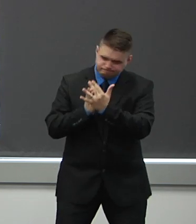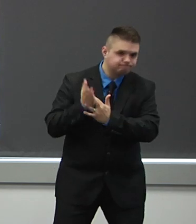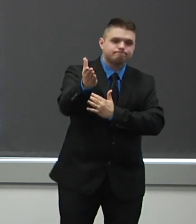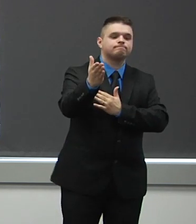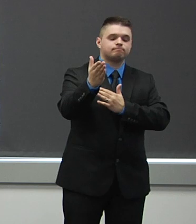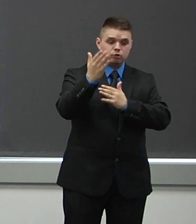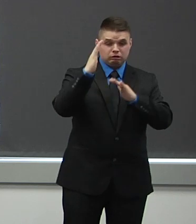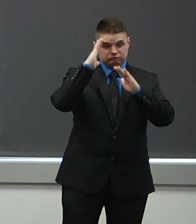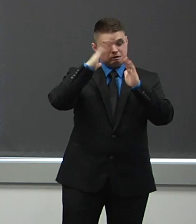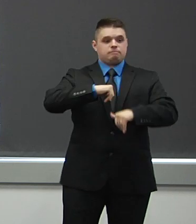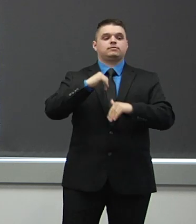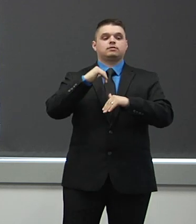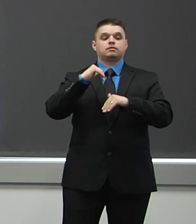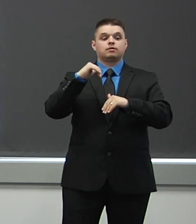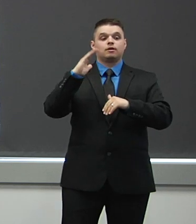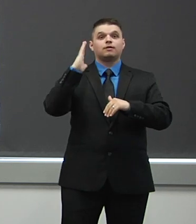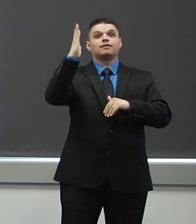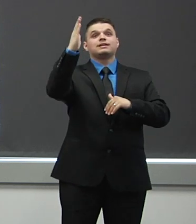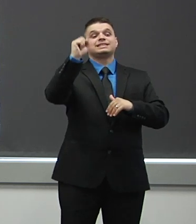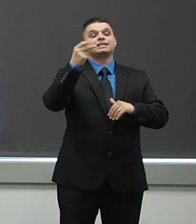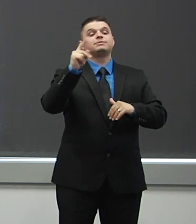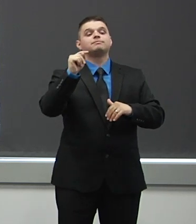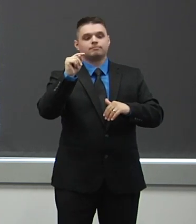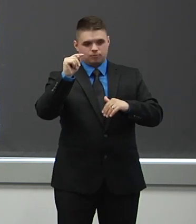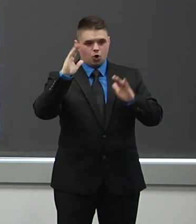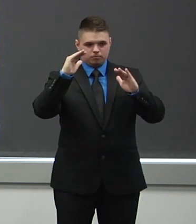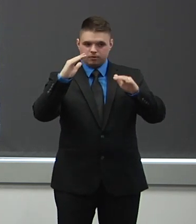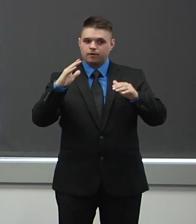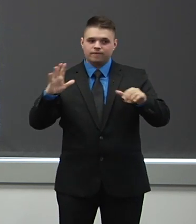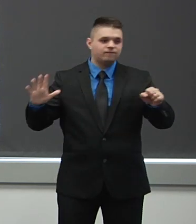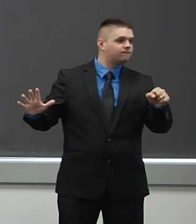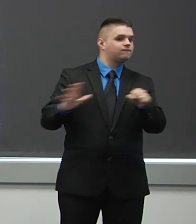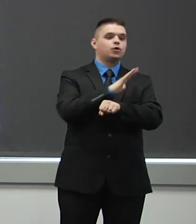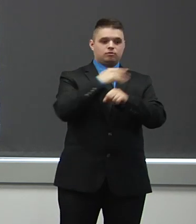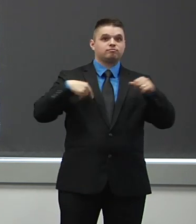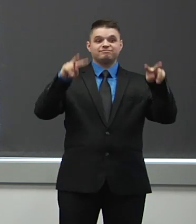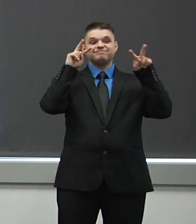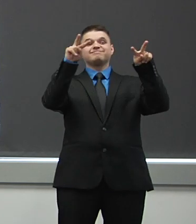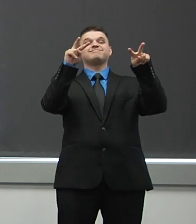a new school year full of hope in 2020-21.